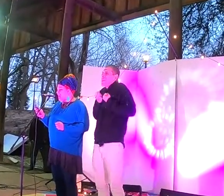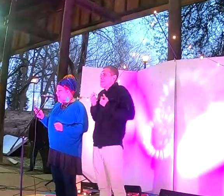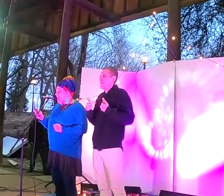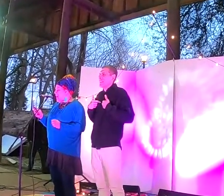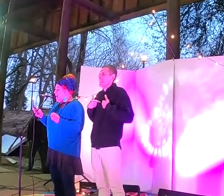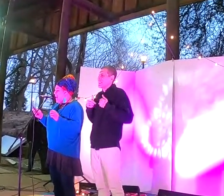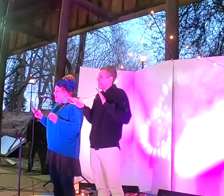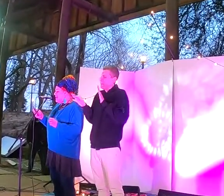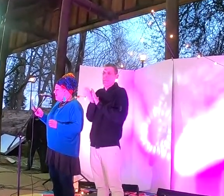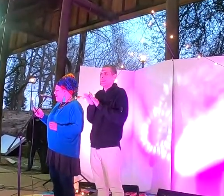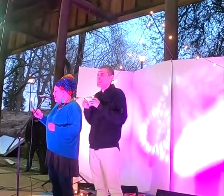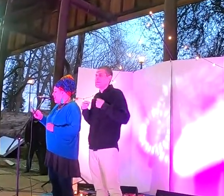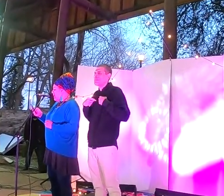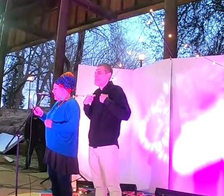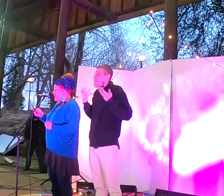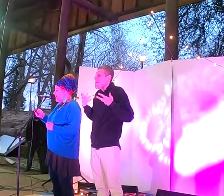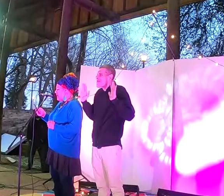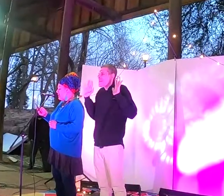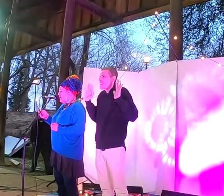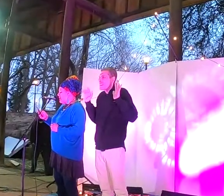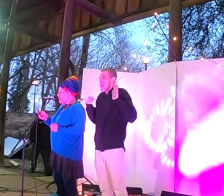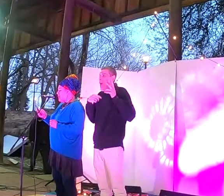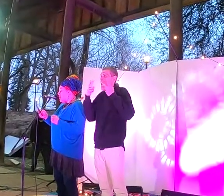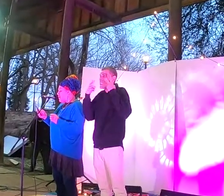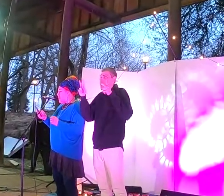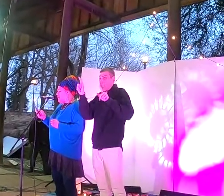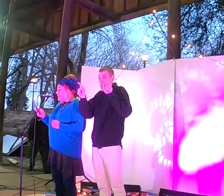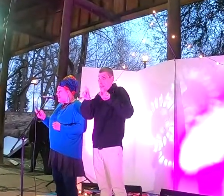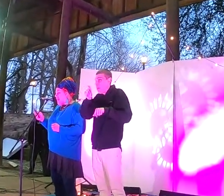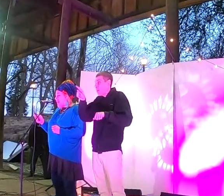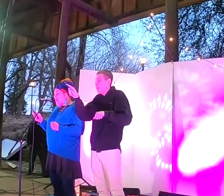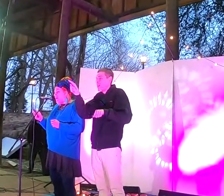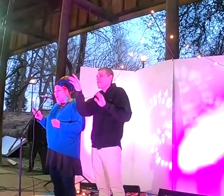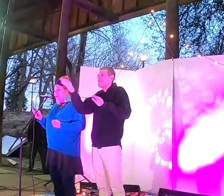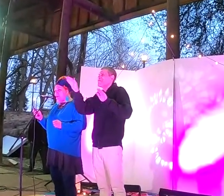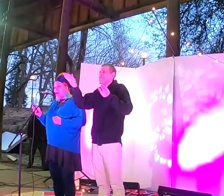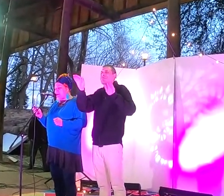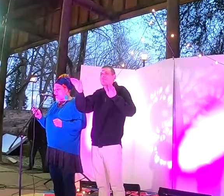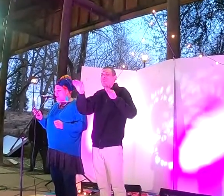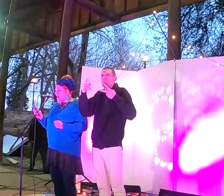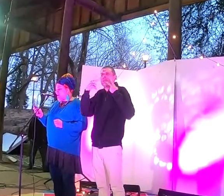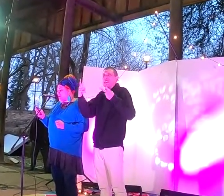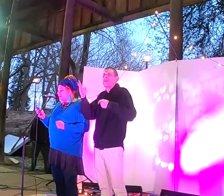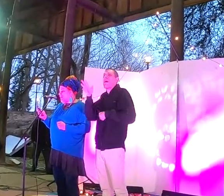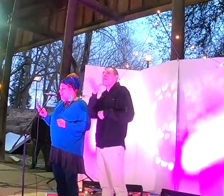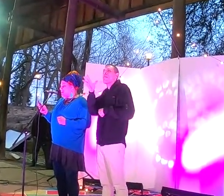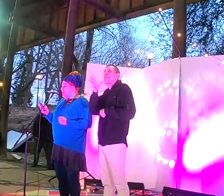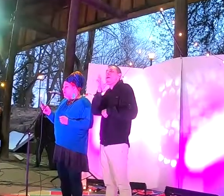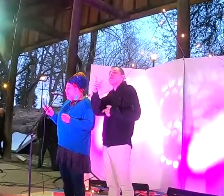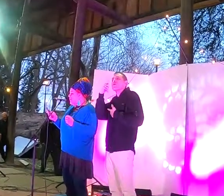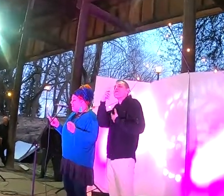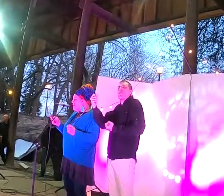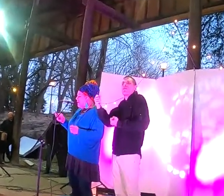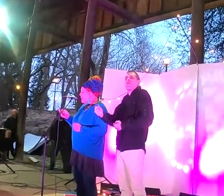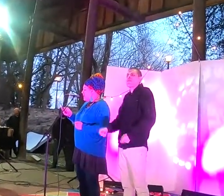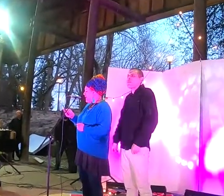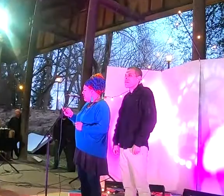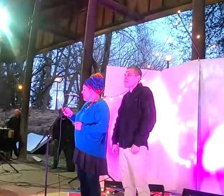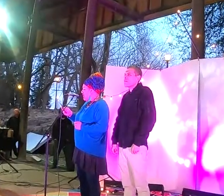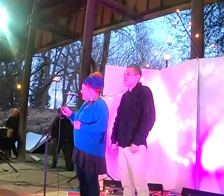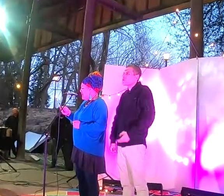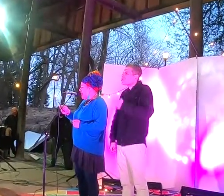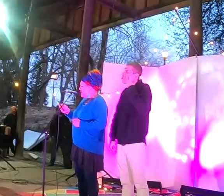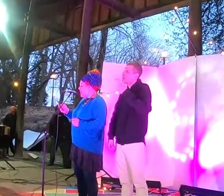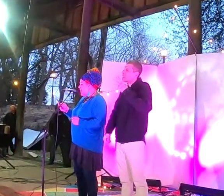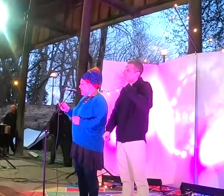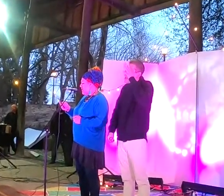chosen? I see people and I think, don't you see how brave my moms are? Don't you see how